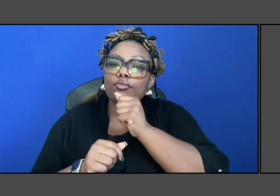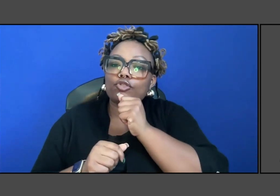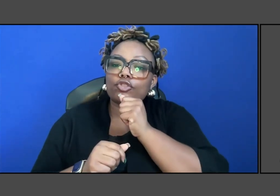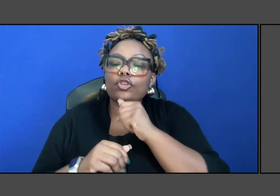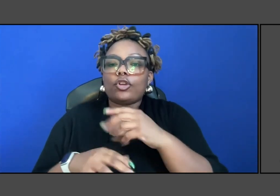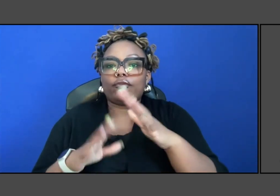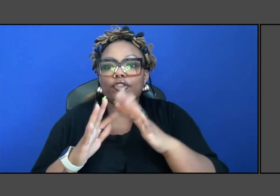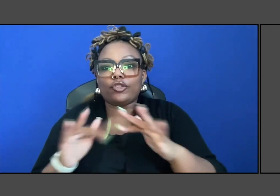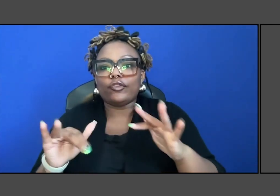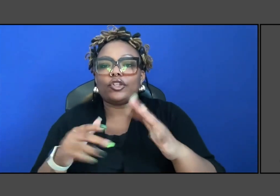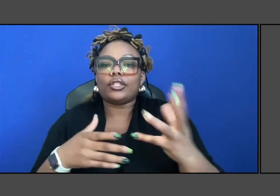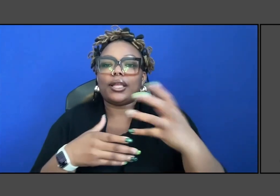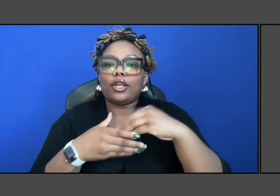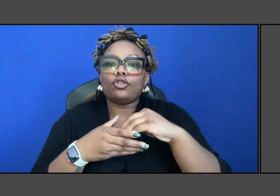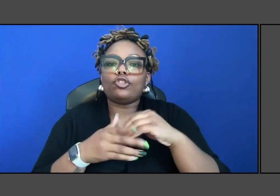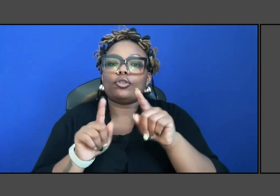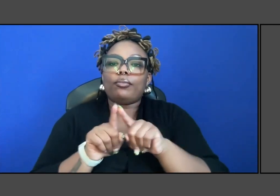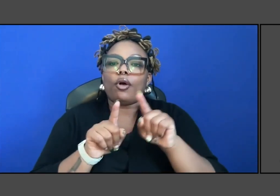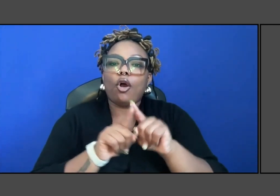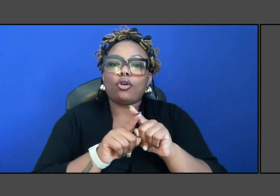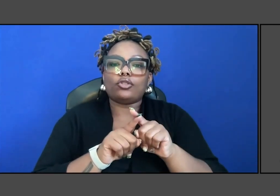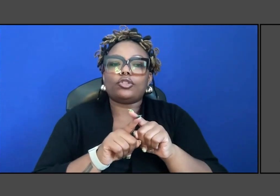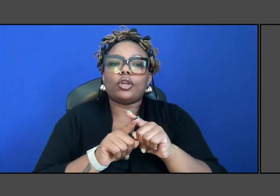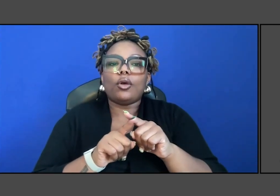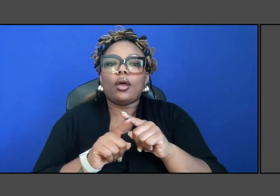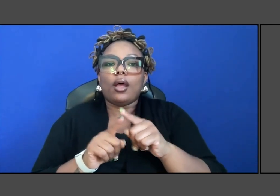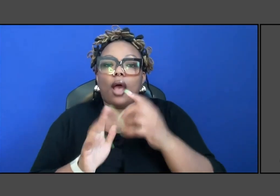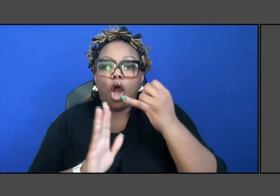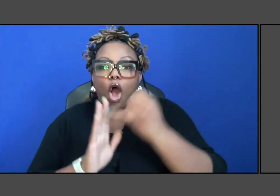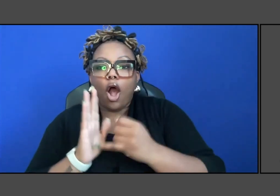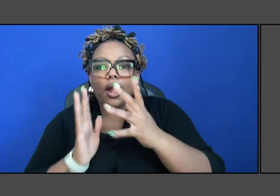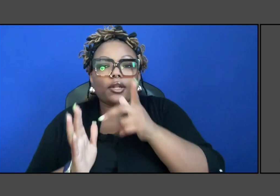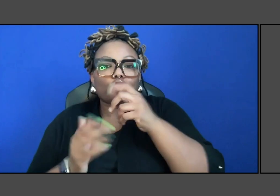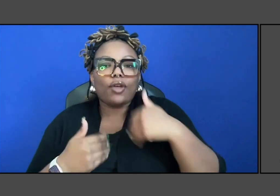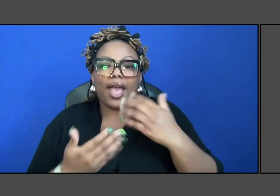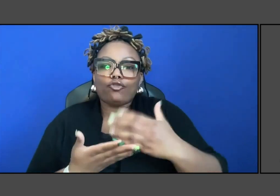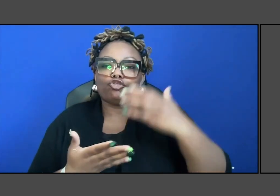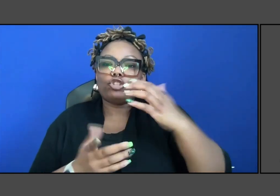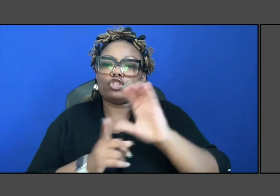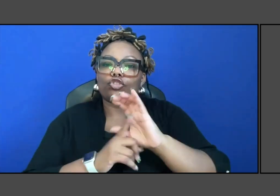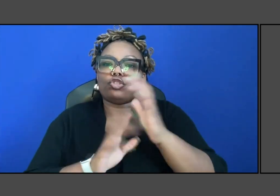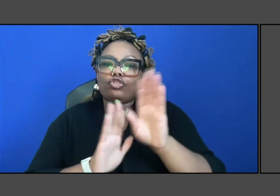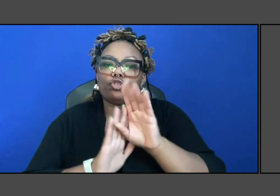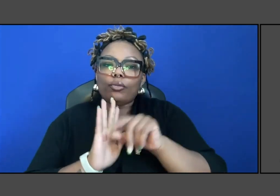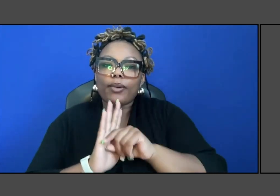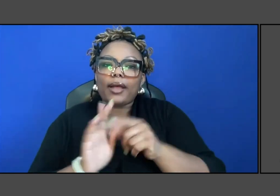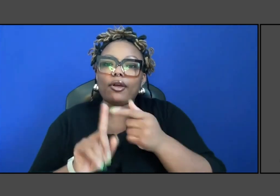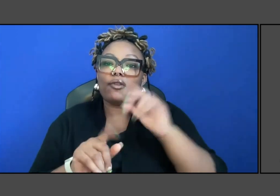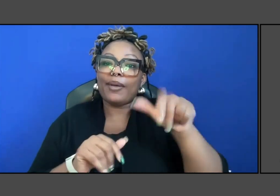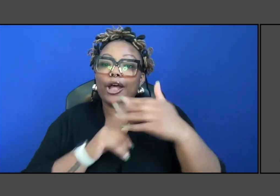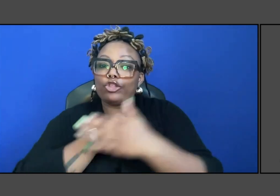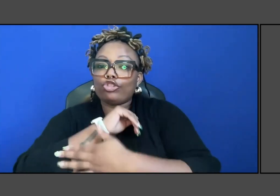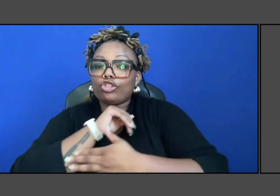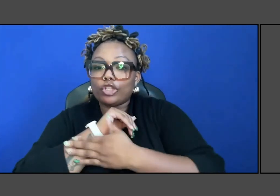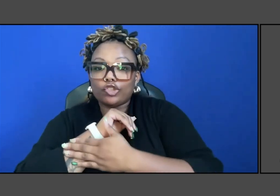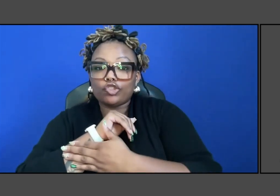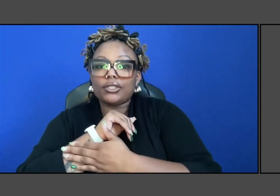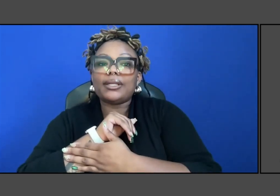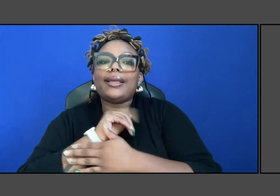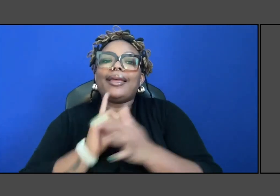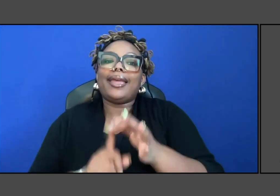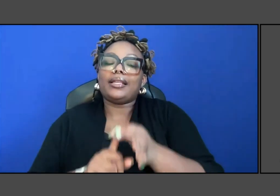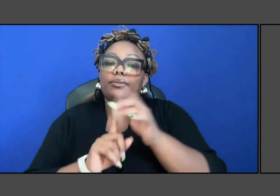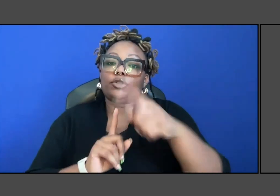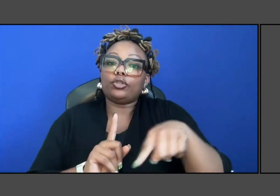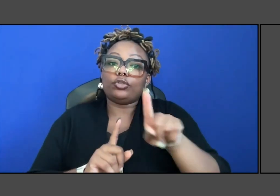and the transmission of art from artists with rich cultural backgrounds from other countries, especially those creating